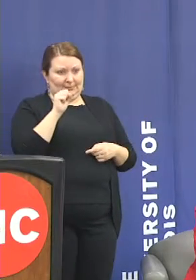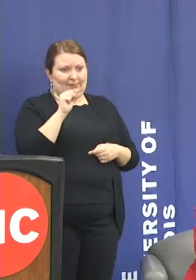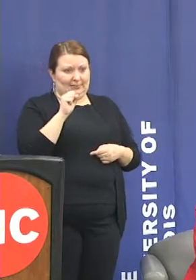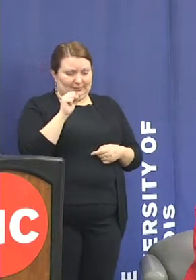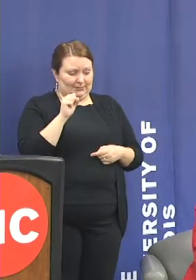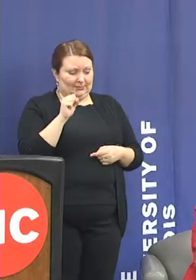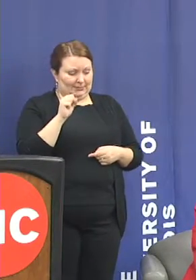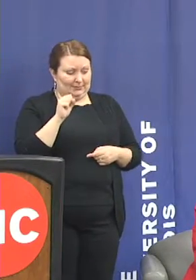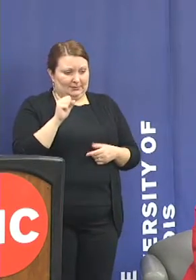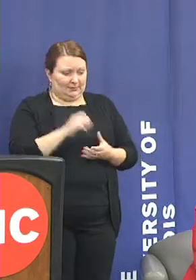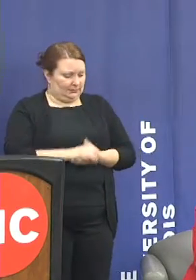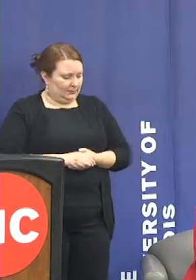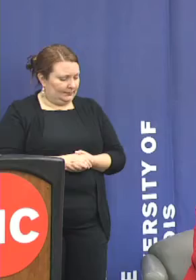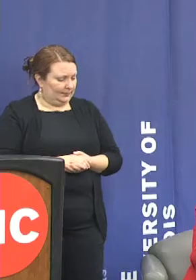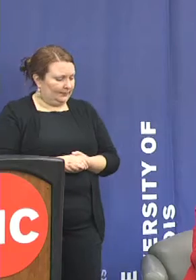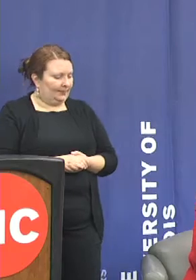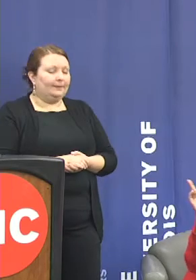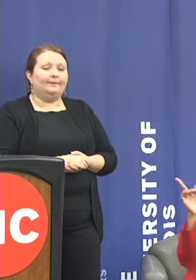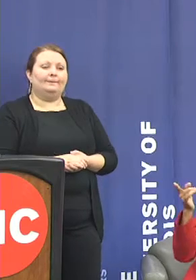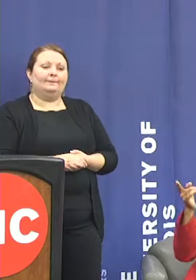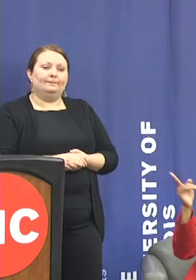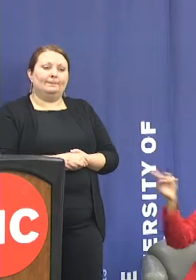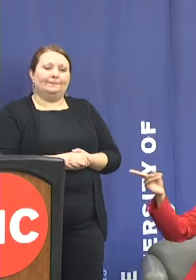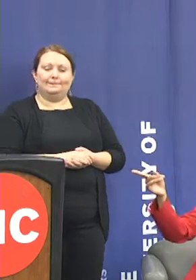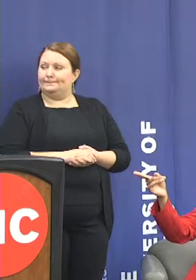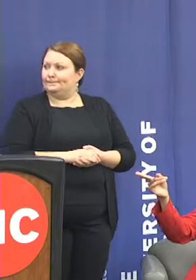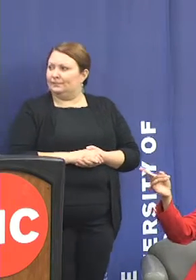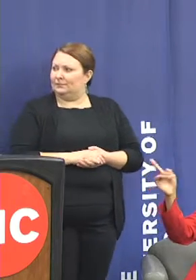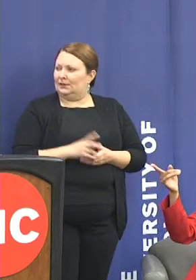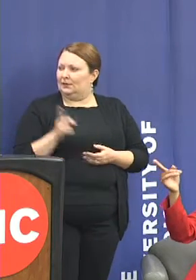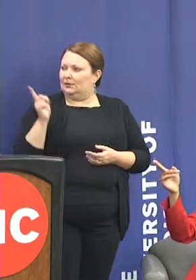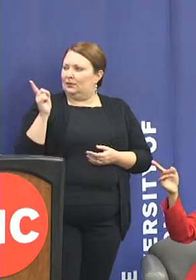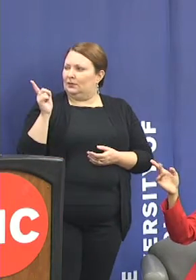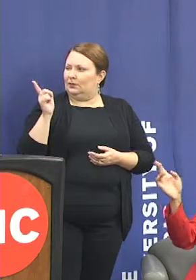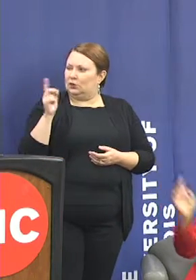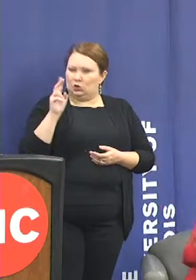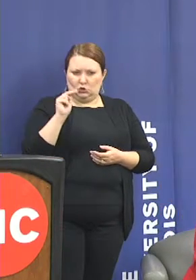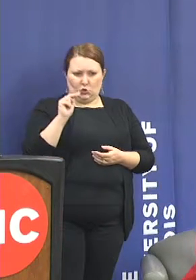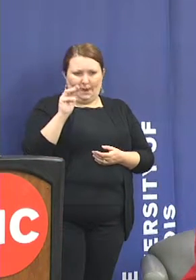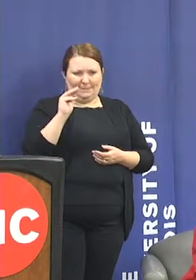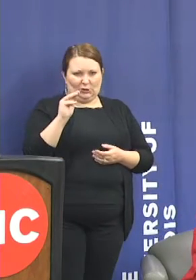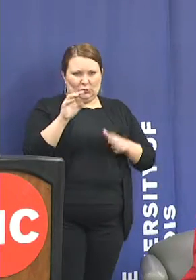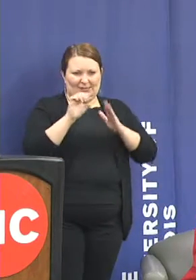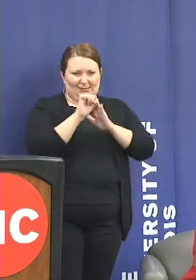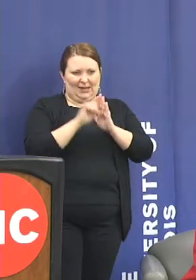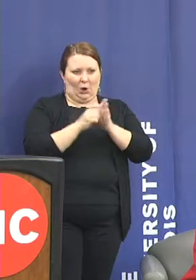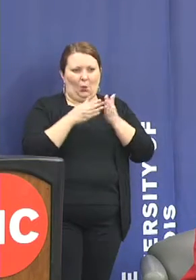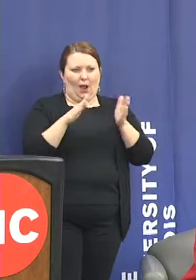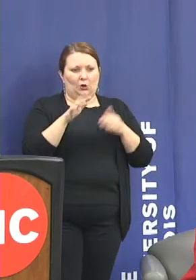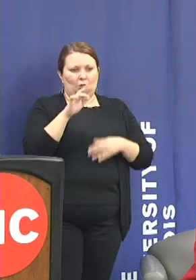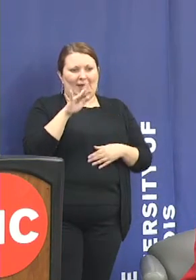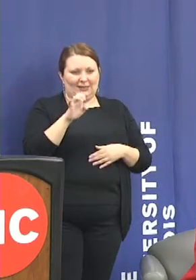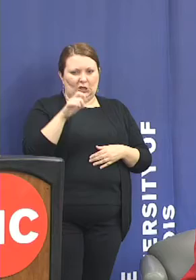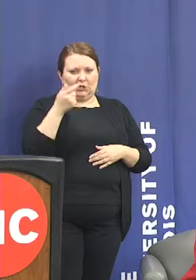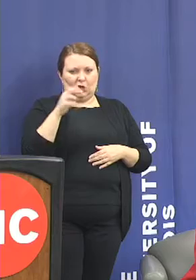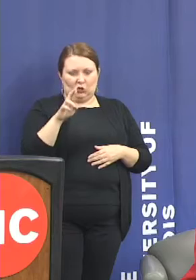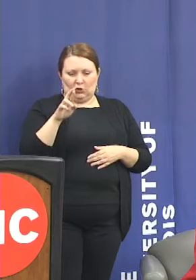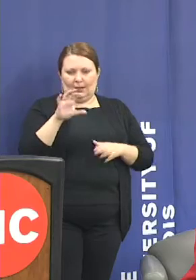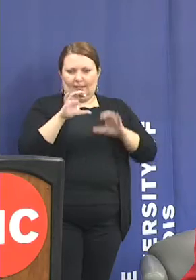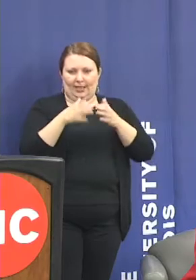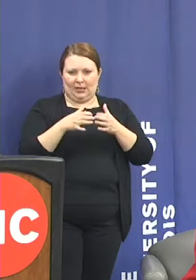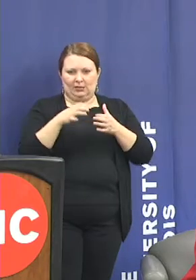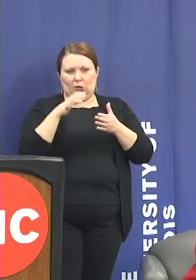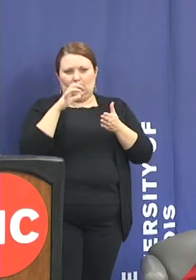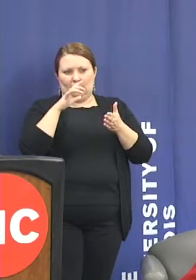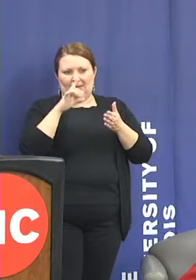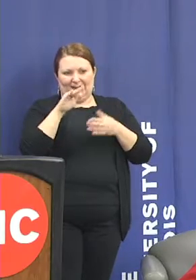counting even beyond that. So I did. You'll see that there's the New Mexico Statewide Race, Gender, and Class Data Policy Consortium, and part of what